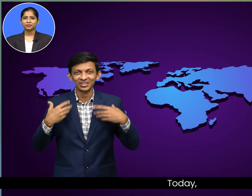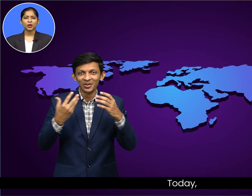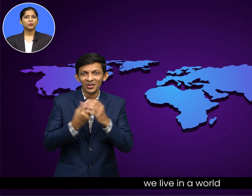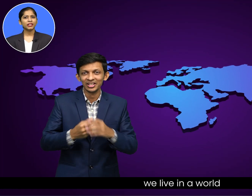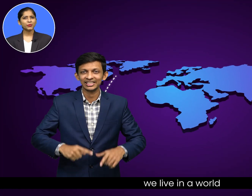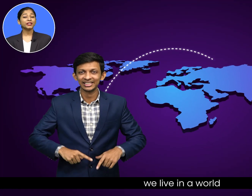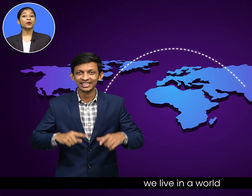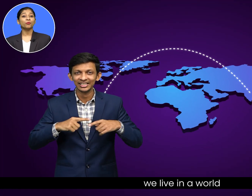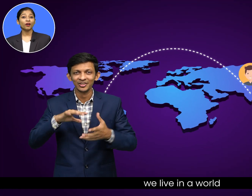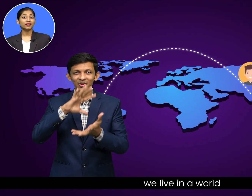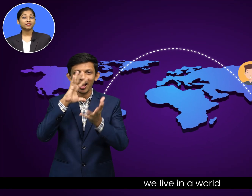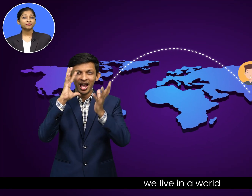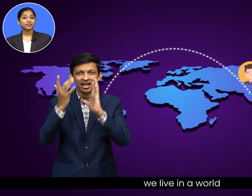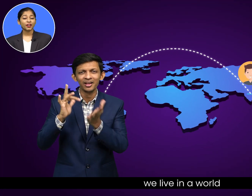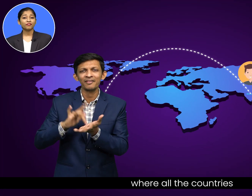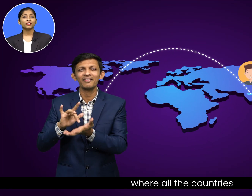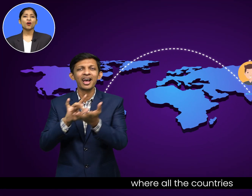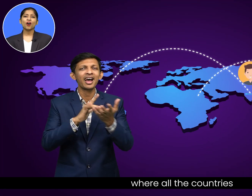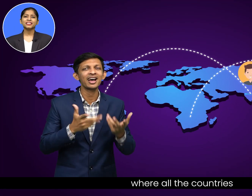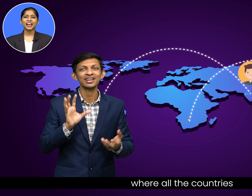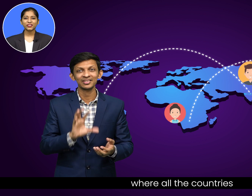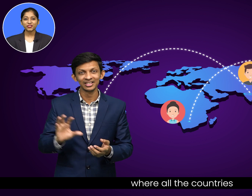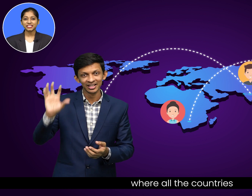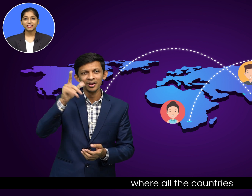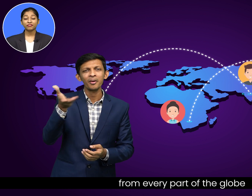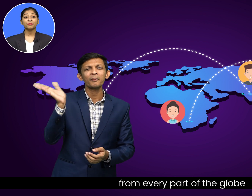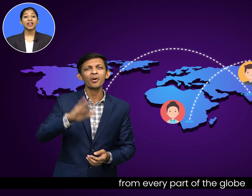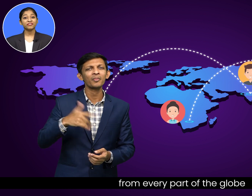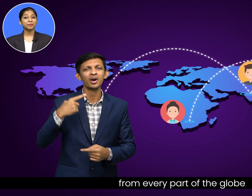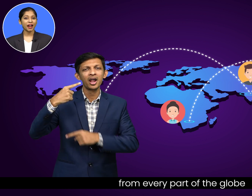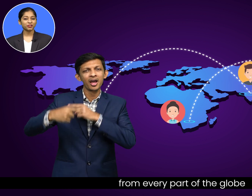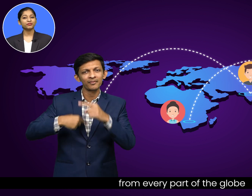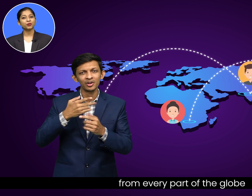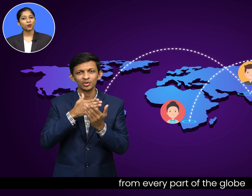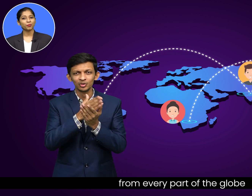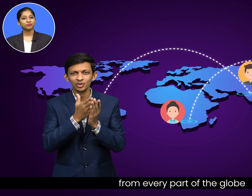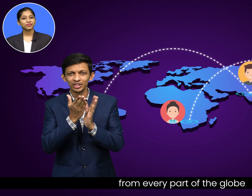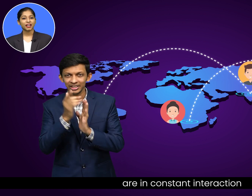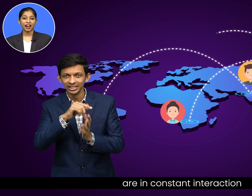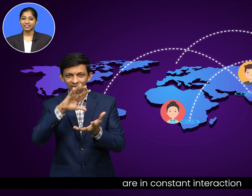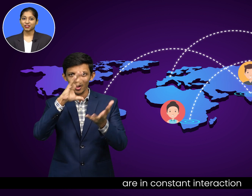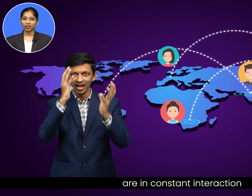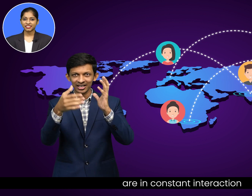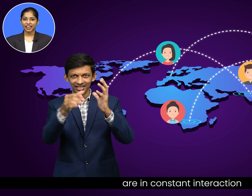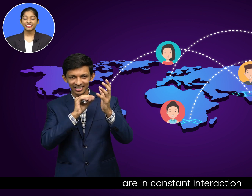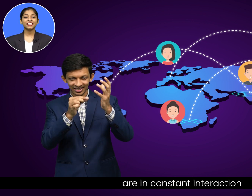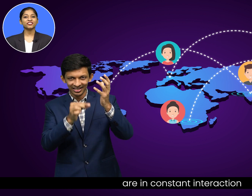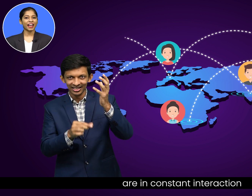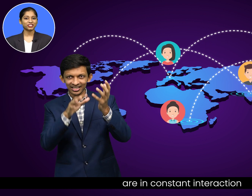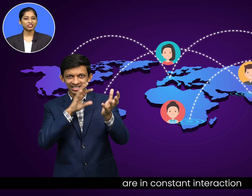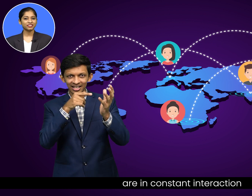Today, we live in a world where all the countries from every part of the globe are in